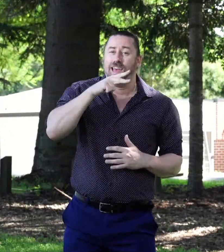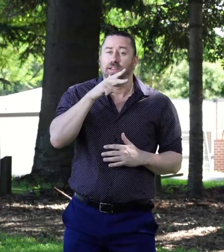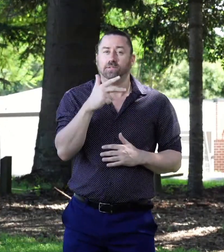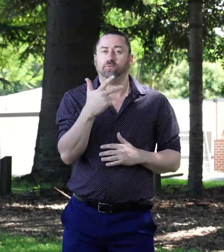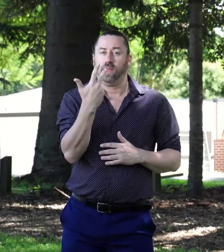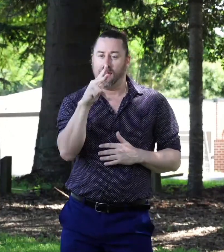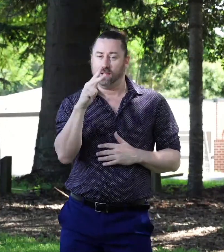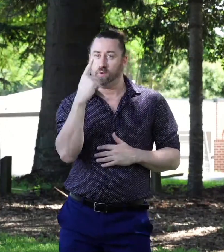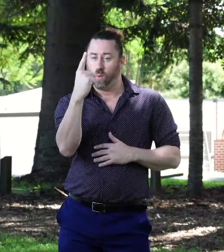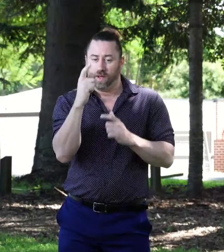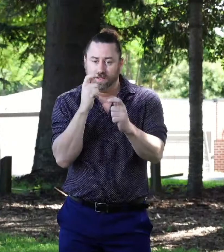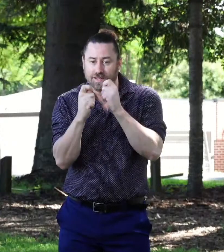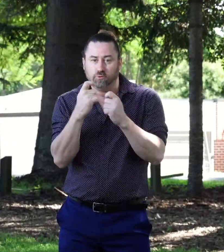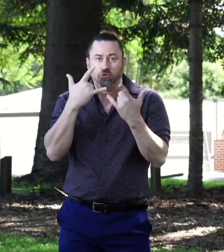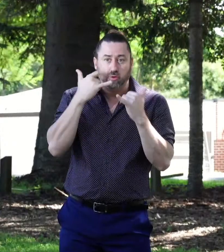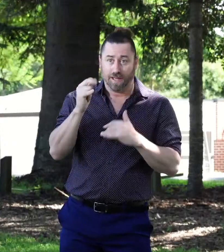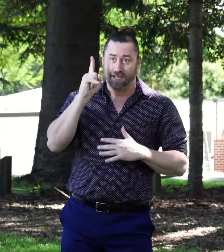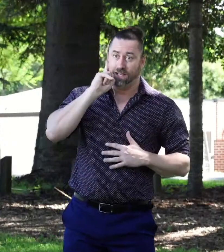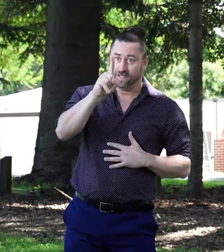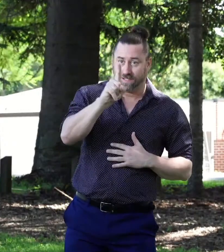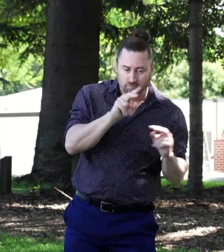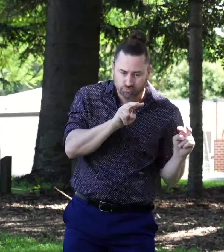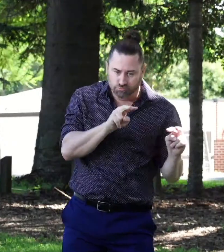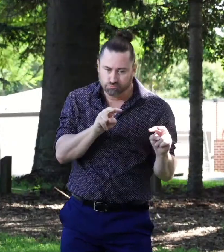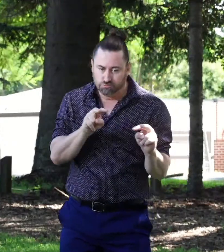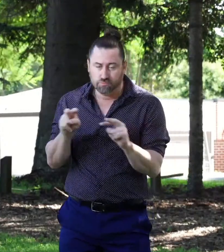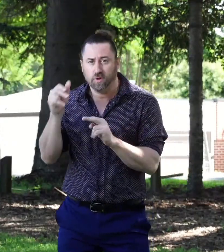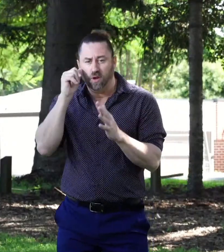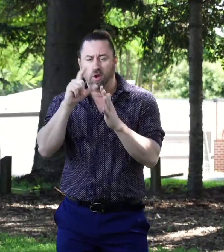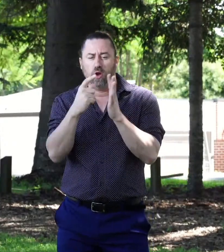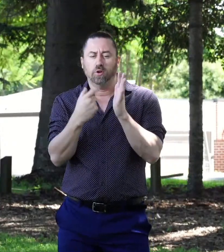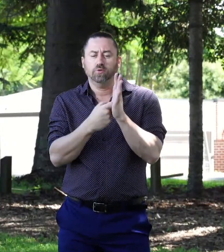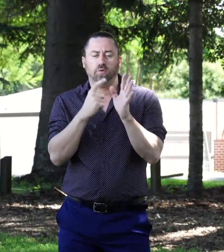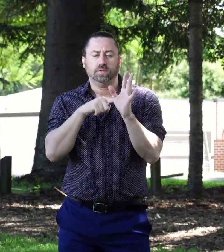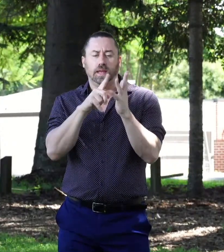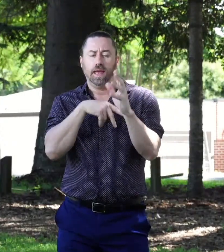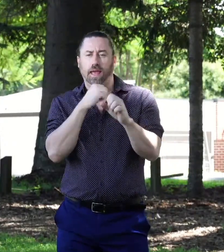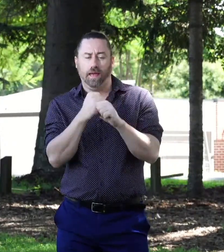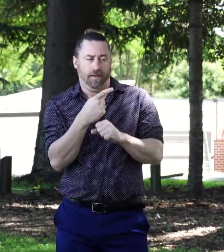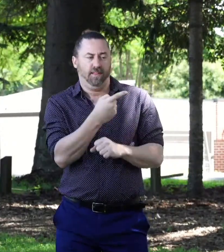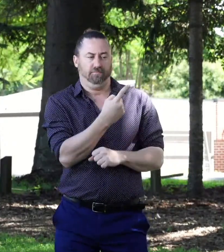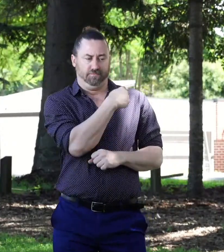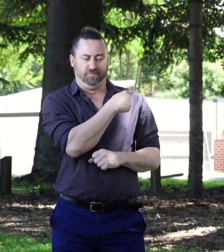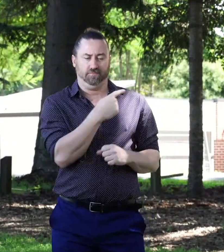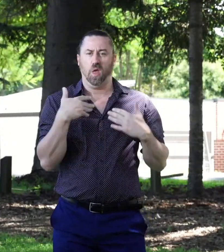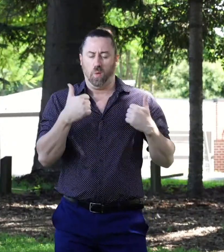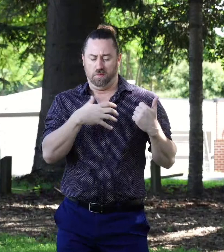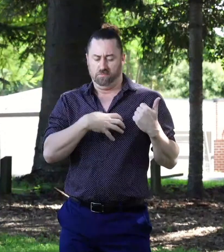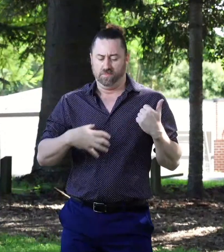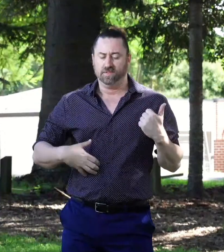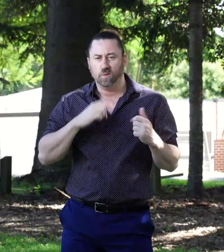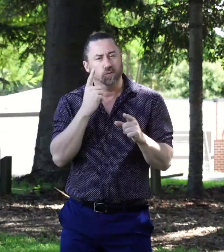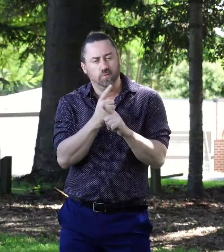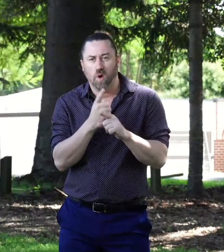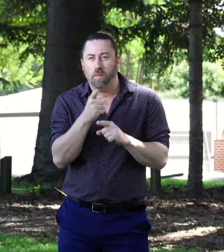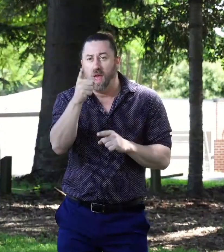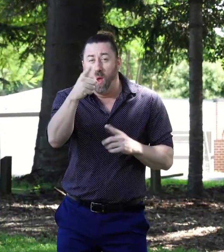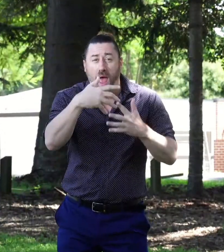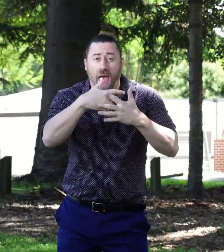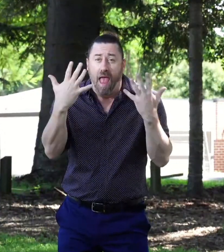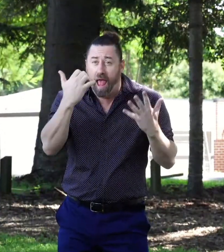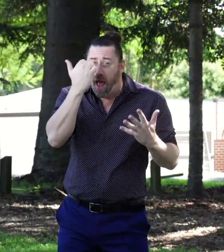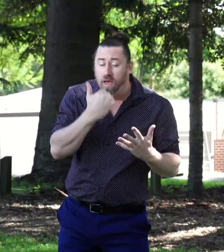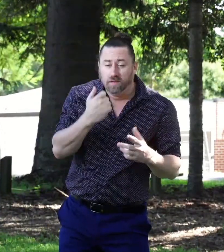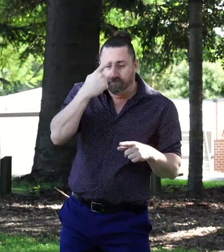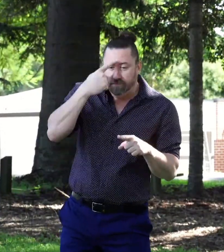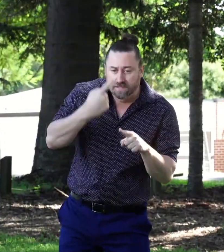that were done yesterday, and once again, and I know Dr. Young and the Health Minister will reiterate this call, if you have any symptoms,